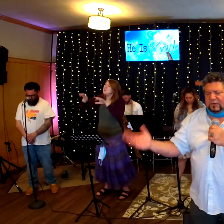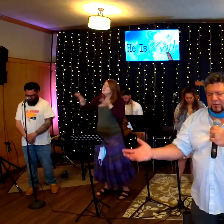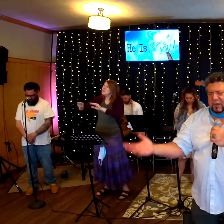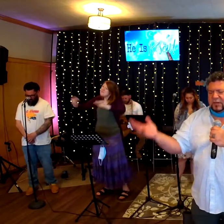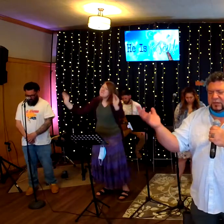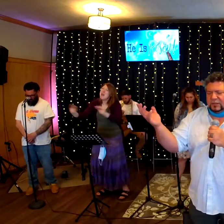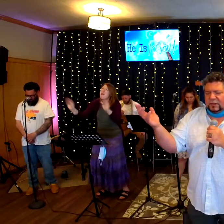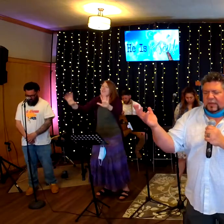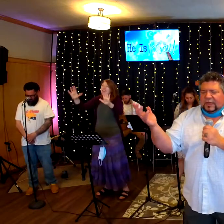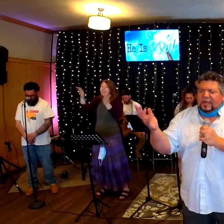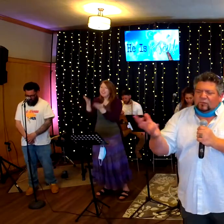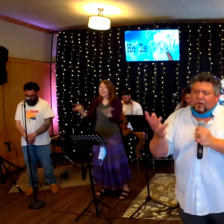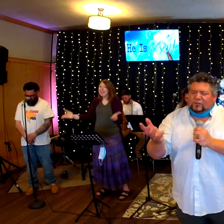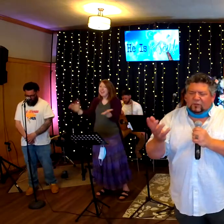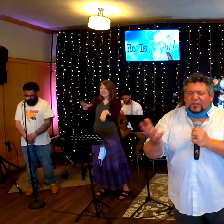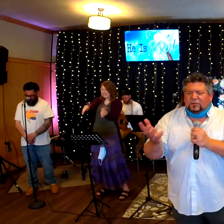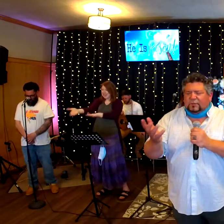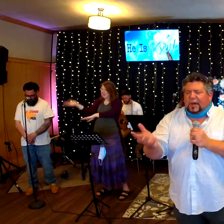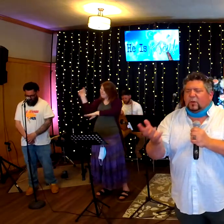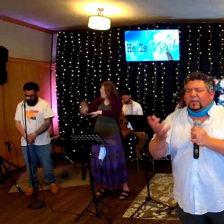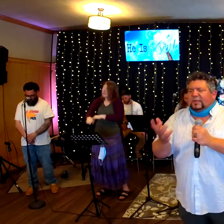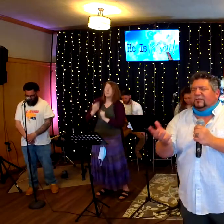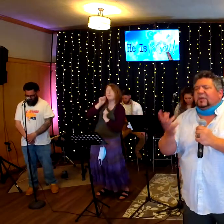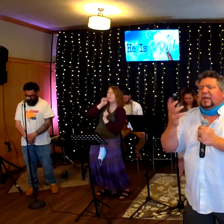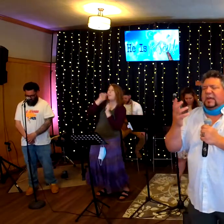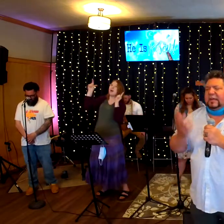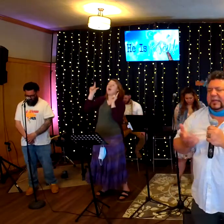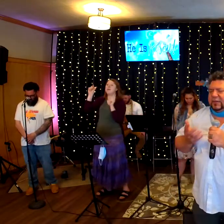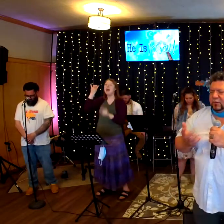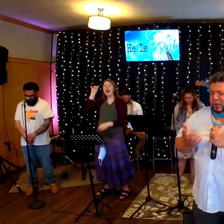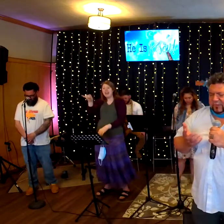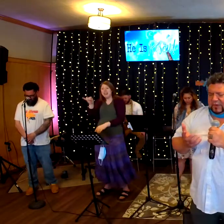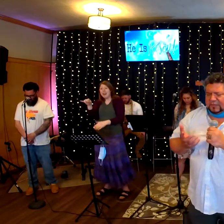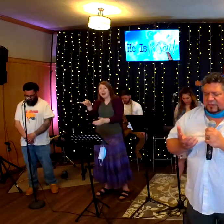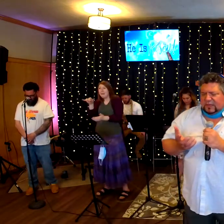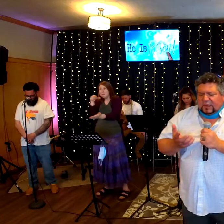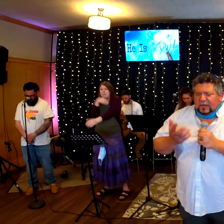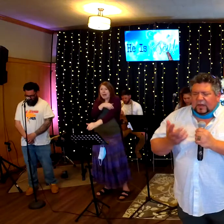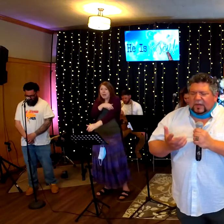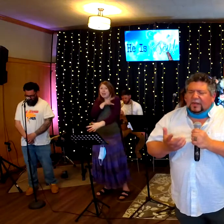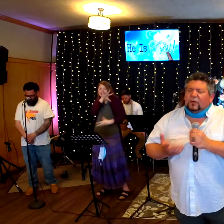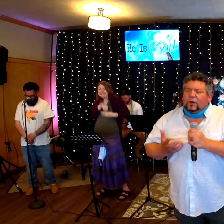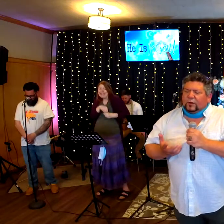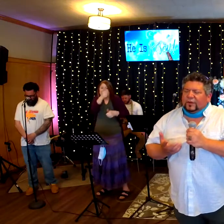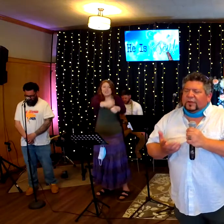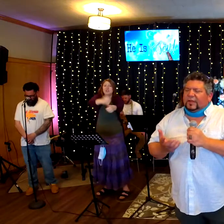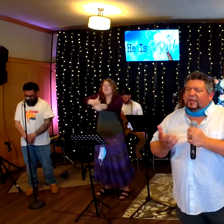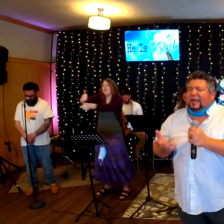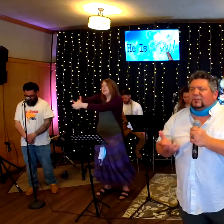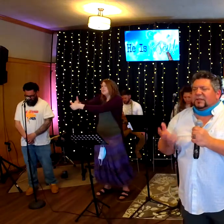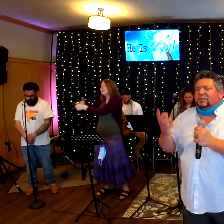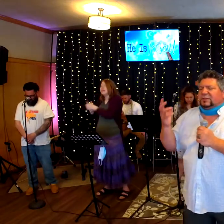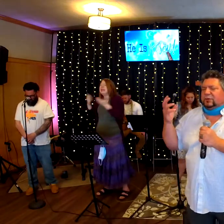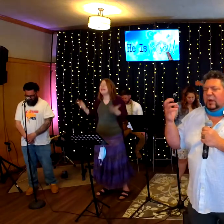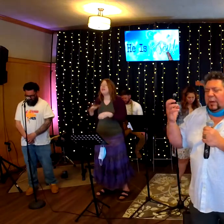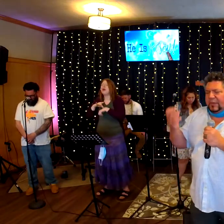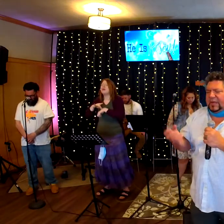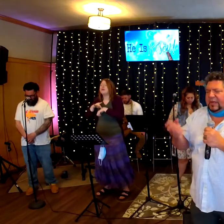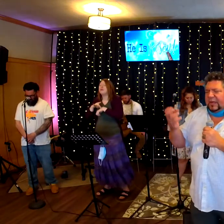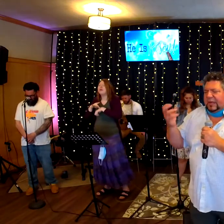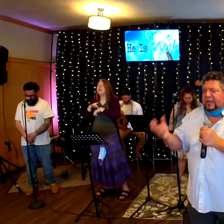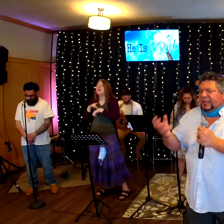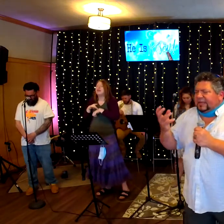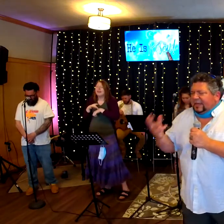of resurrection. And that resurrection power lives in each one of us here on earth, and it allows us to